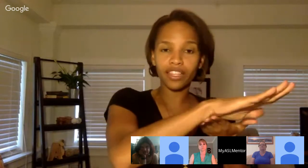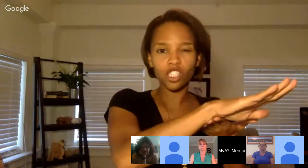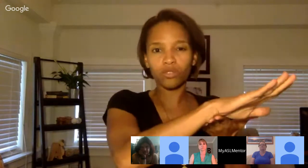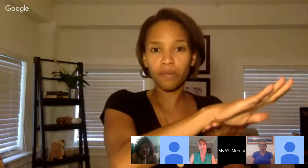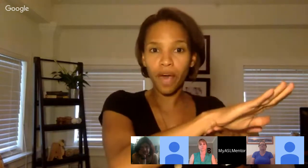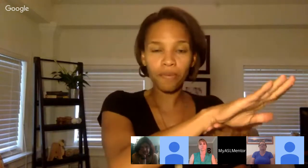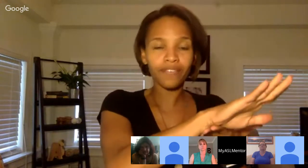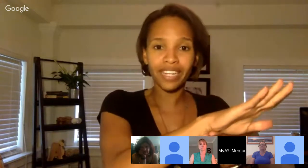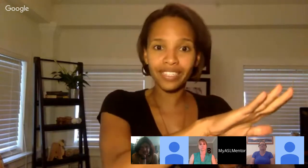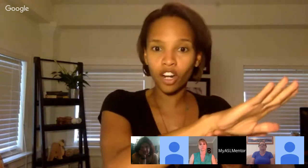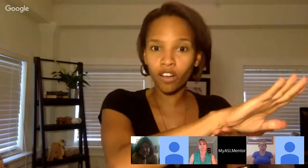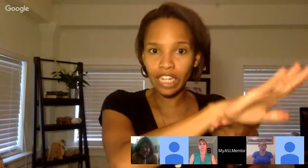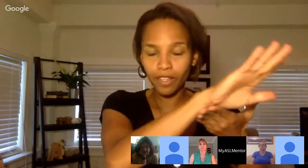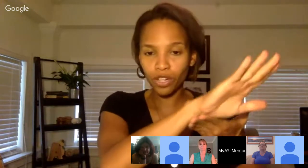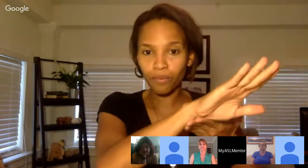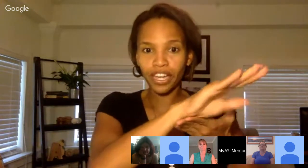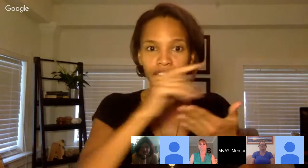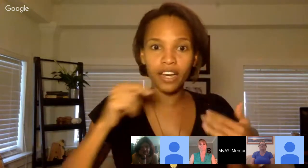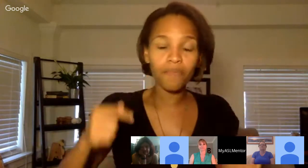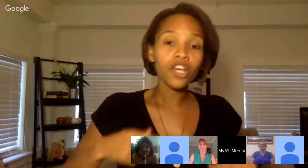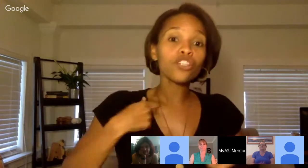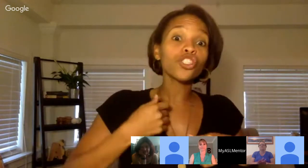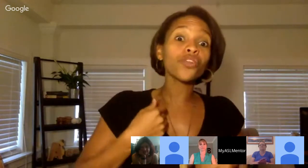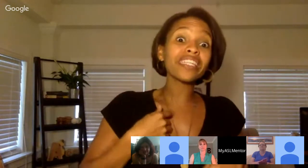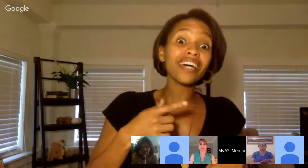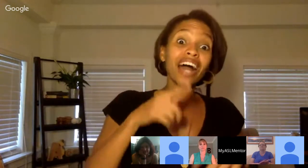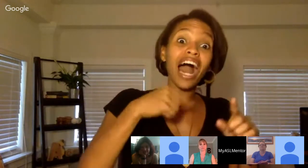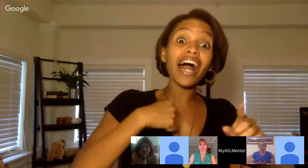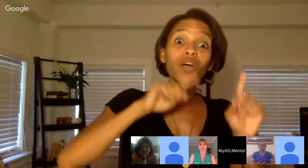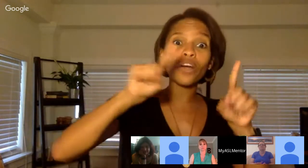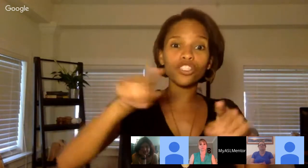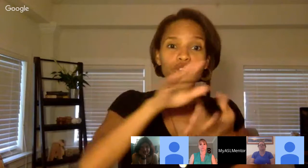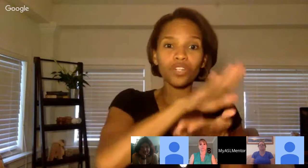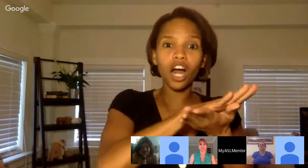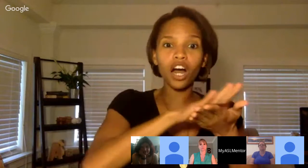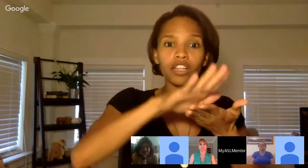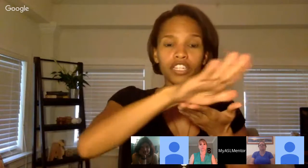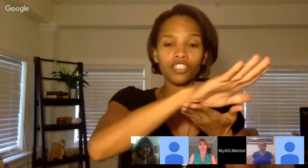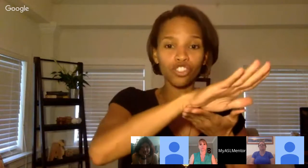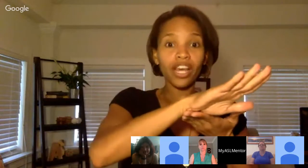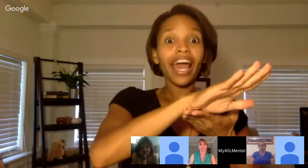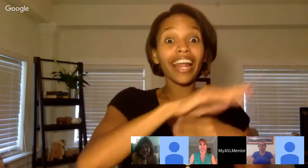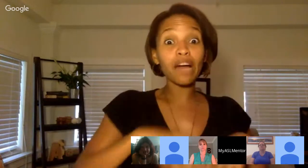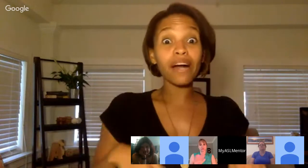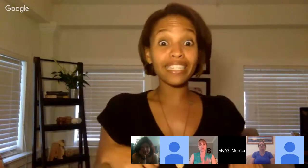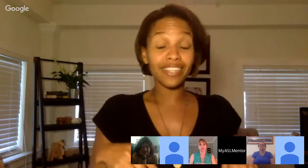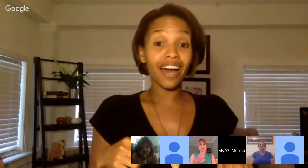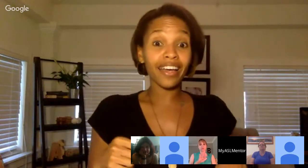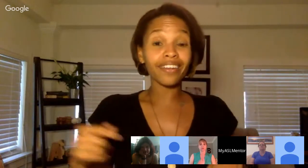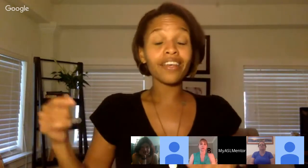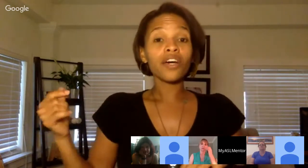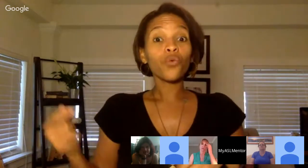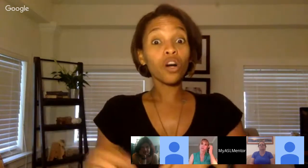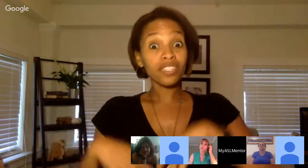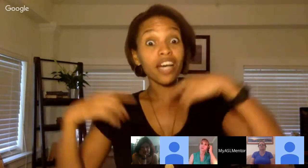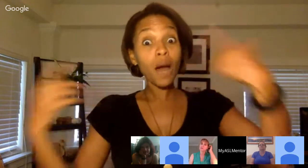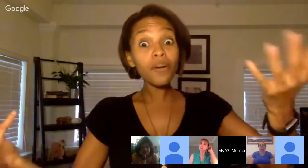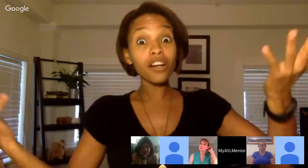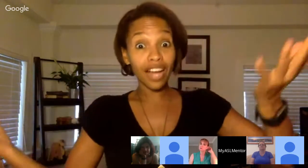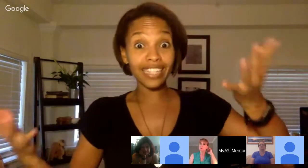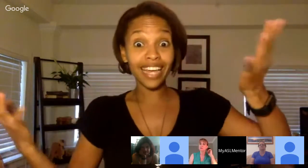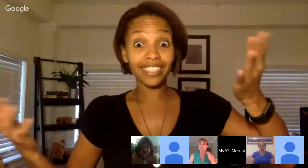college like this. This is one of my pet peeves, and I say it all the time. That's why I'm bringing it up. So they said, I went to college, and I might sign,